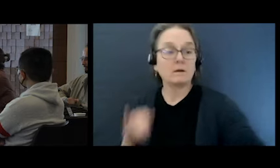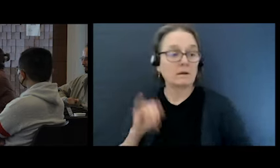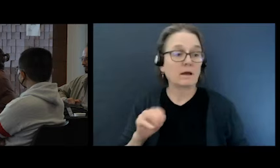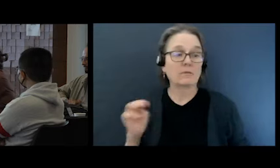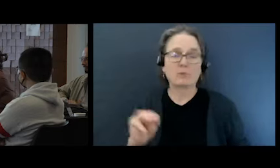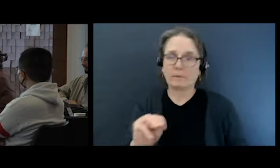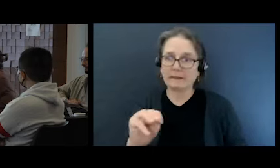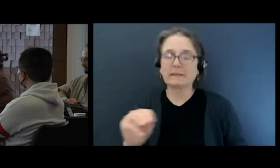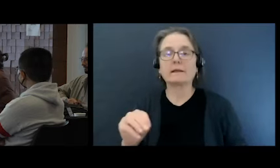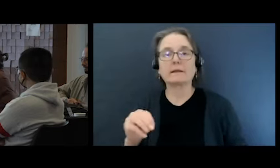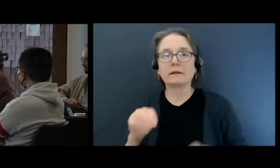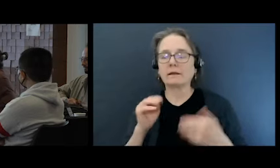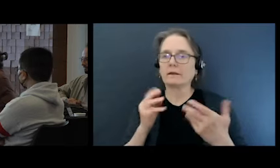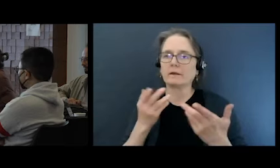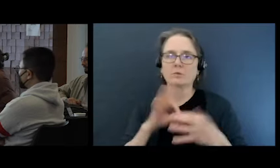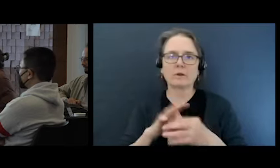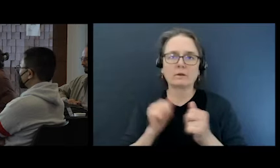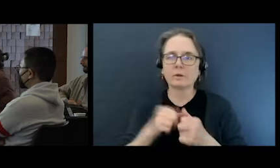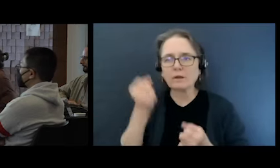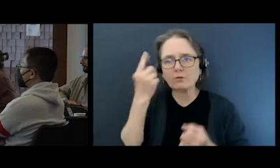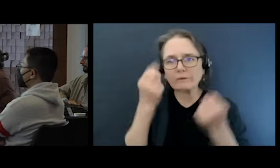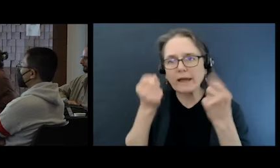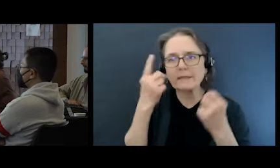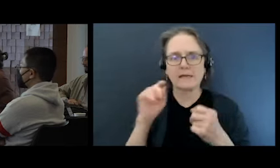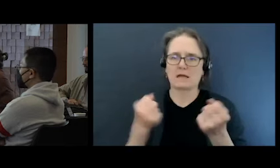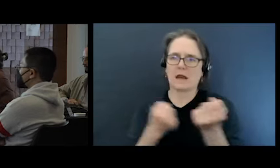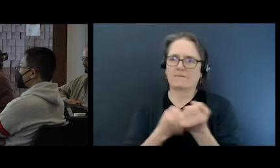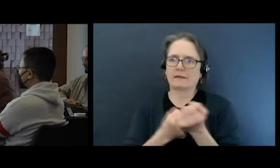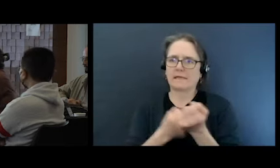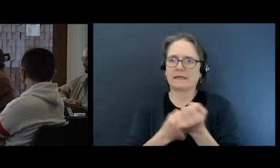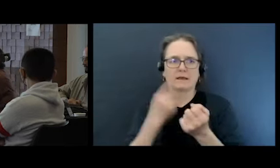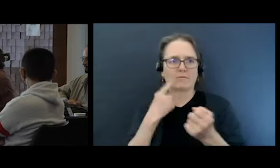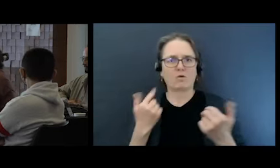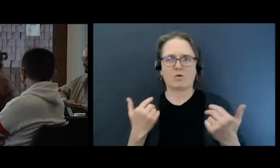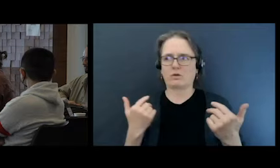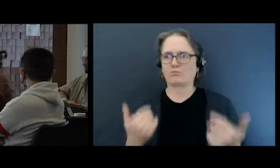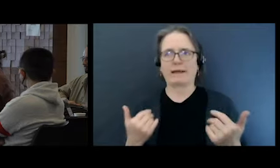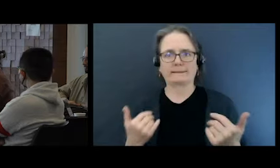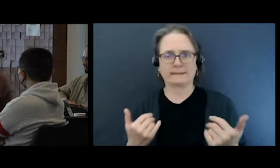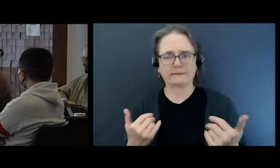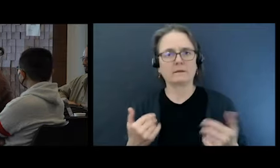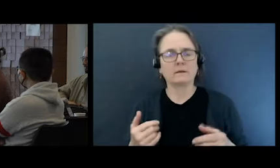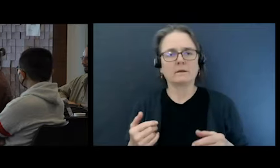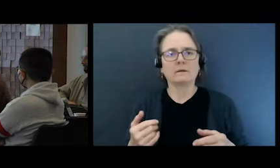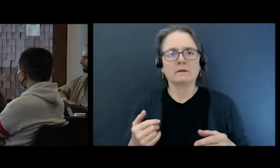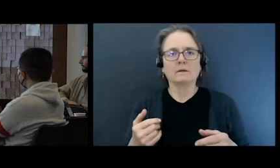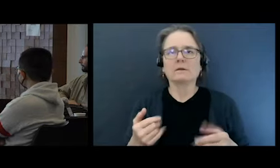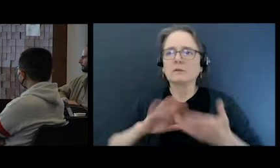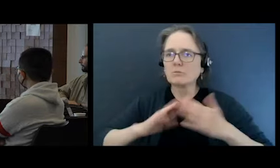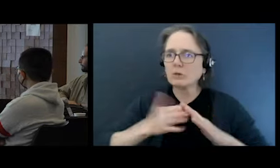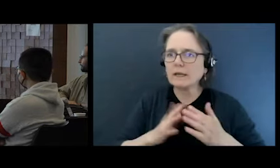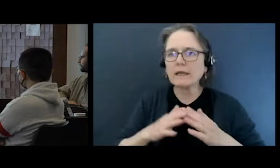and advocating for the presence of community-oriented spaces, and that sidewalk data is a big part of that.